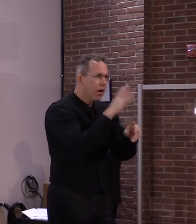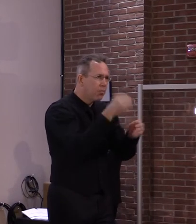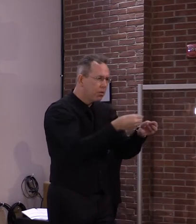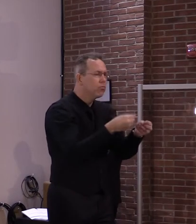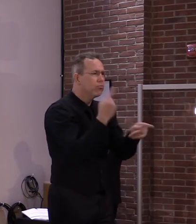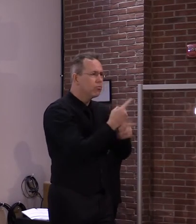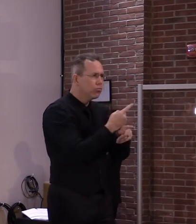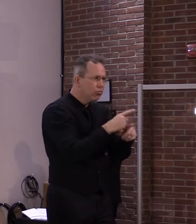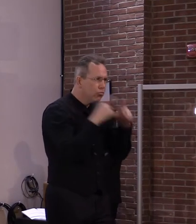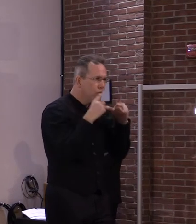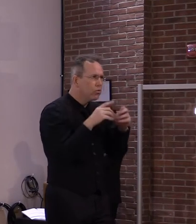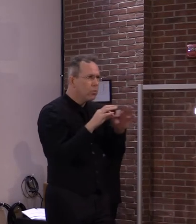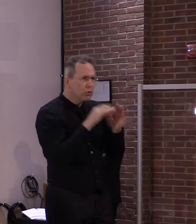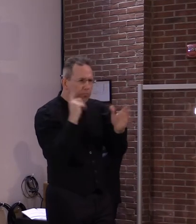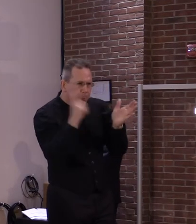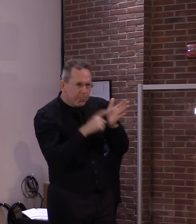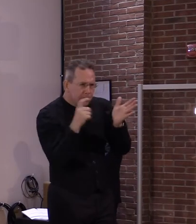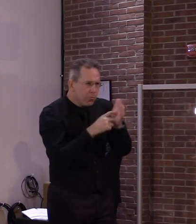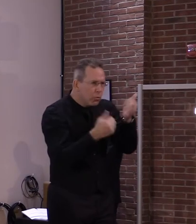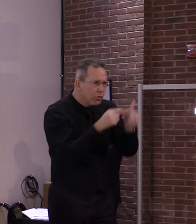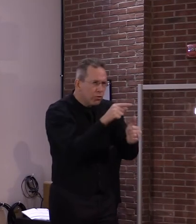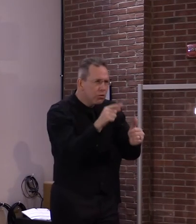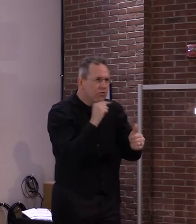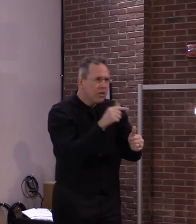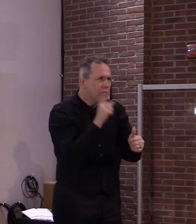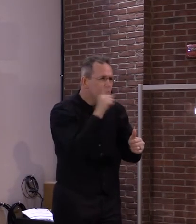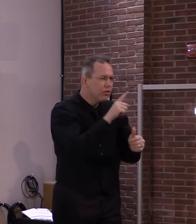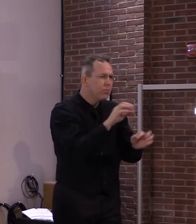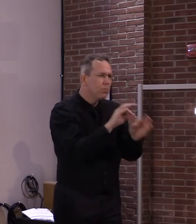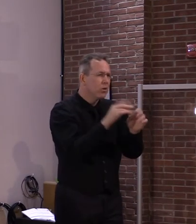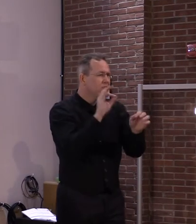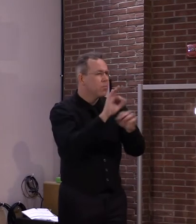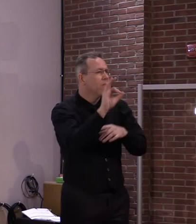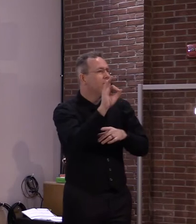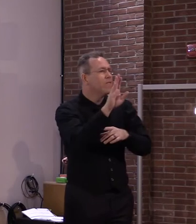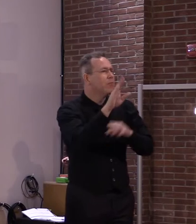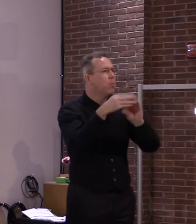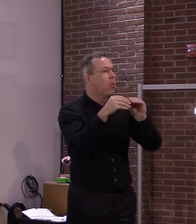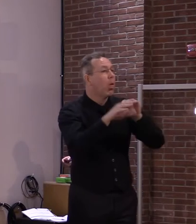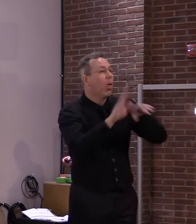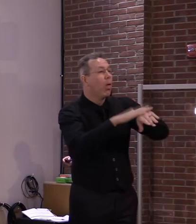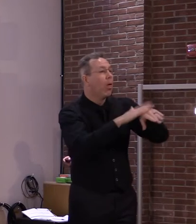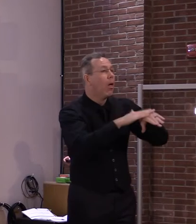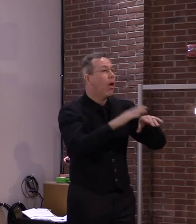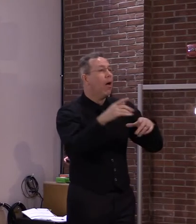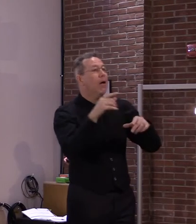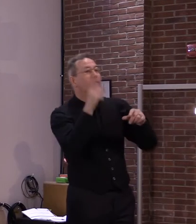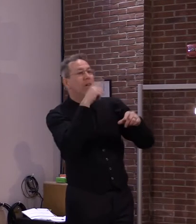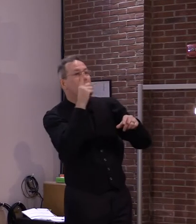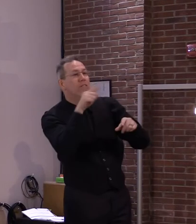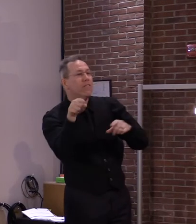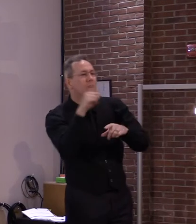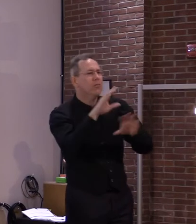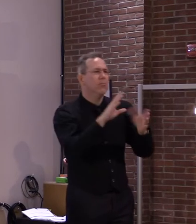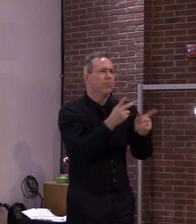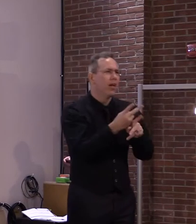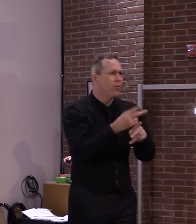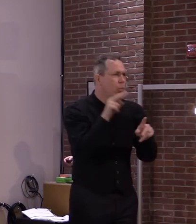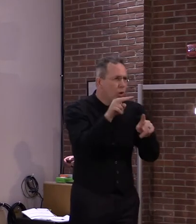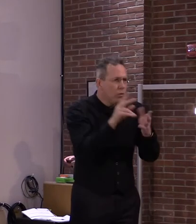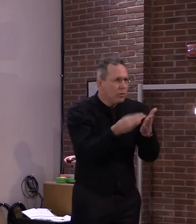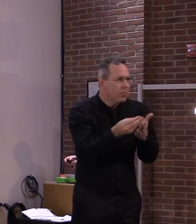one you want to check it against the list to make sure it's on the approved list so it's mainly in the masking category